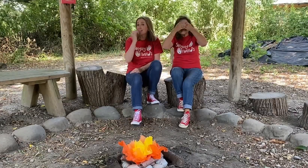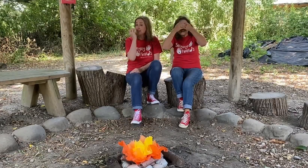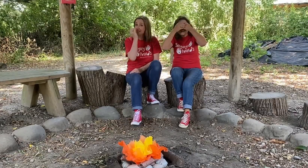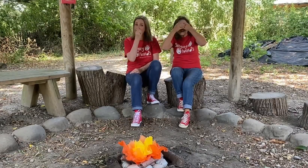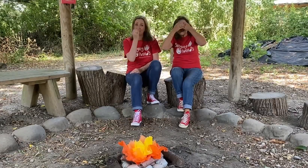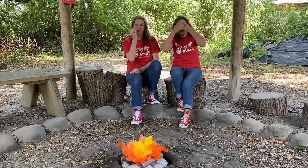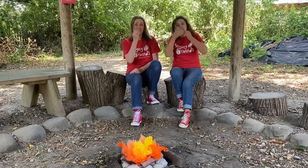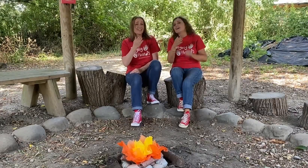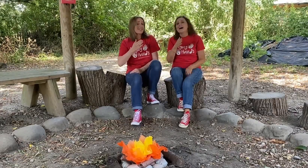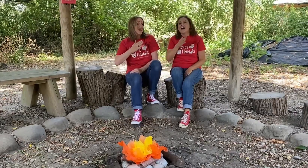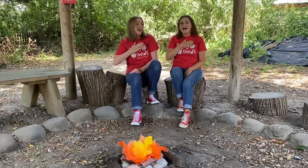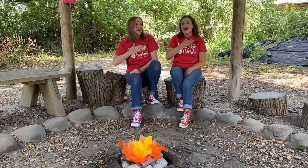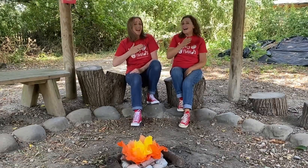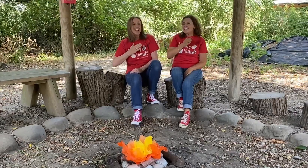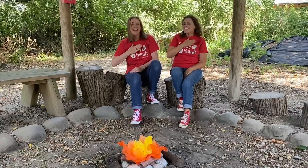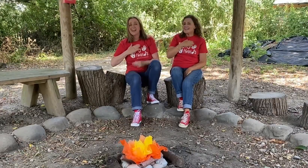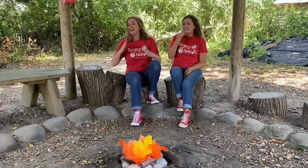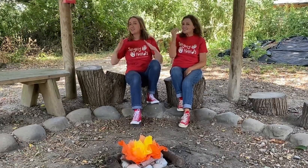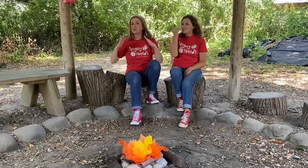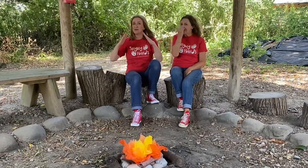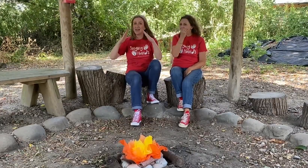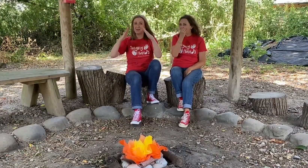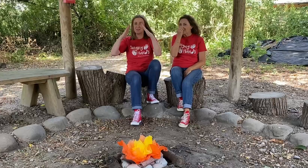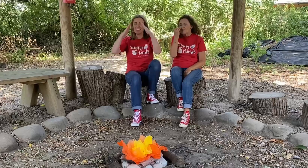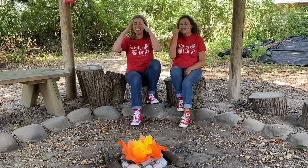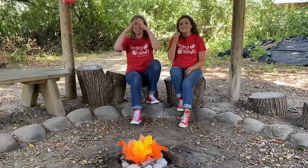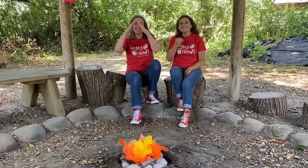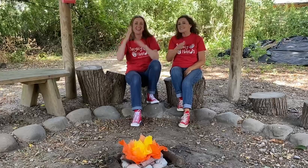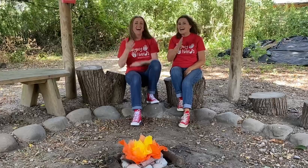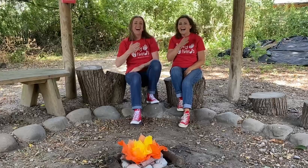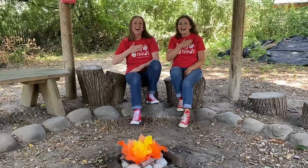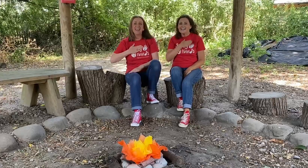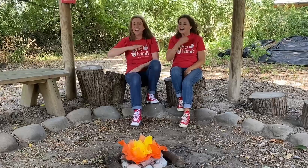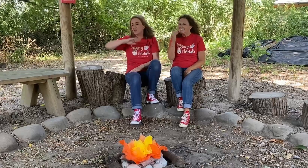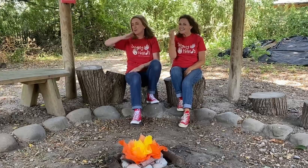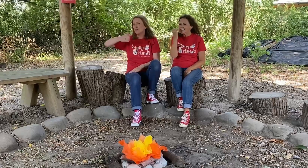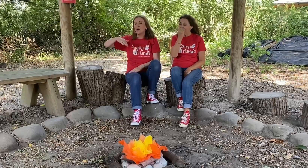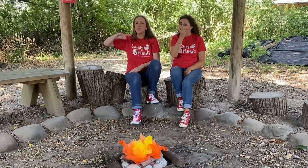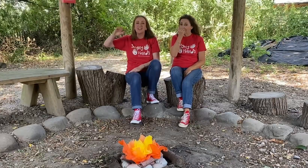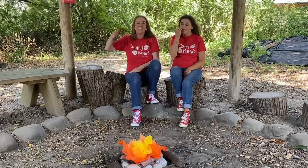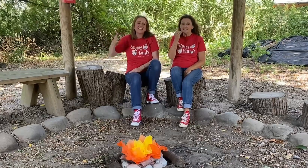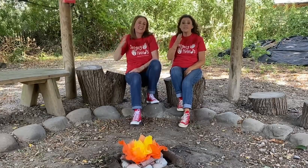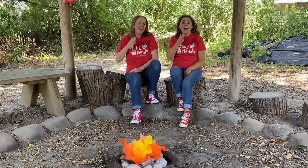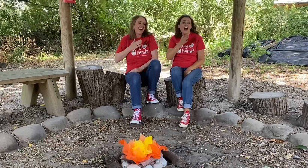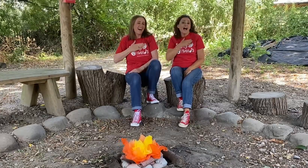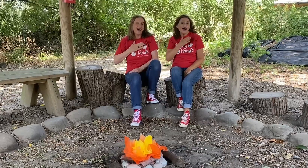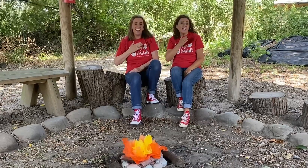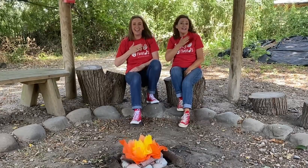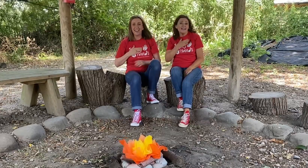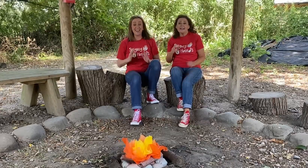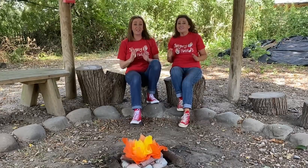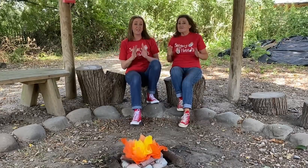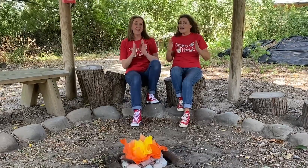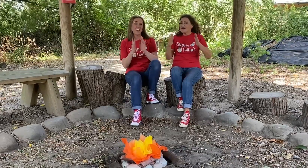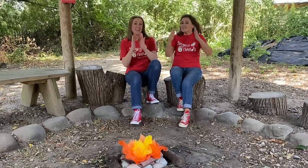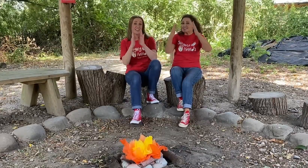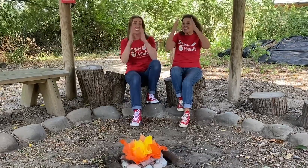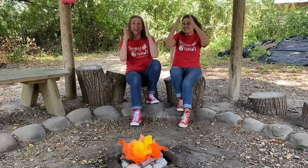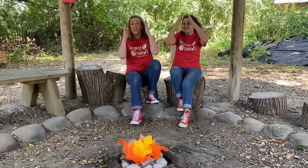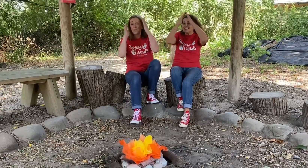are daffodils. I like the mountains, I like the rolling hills, I like the firesides